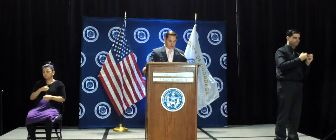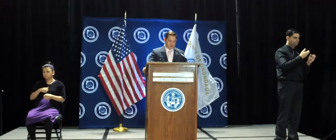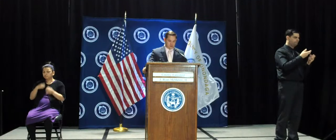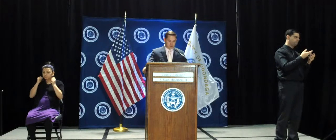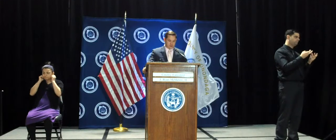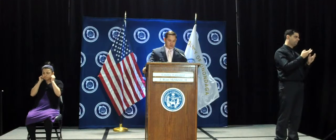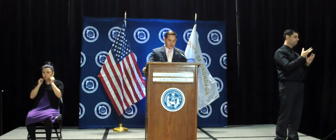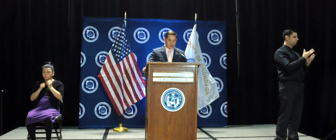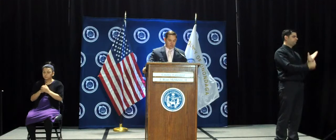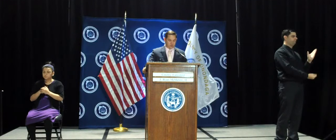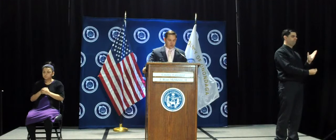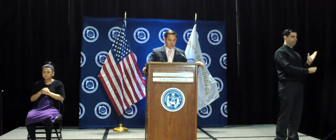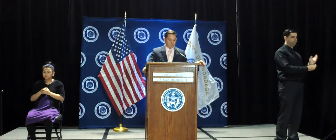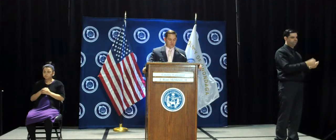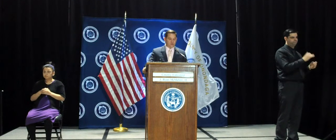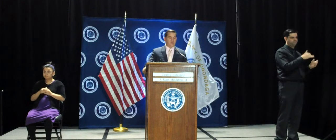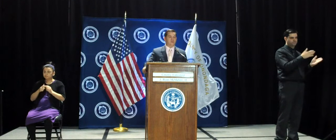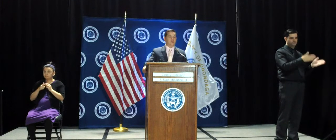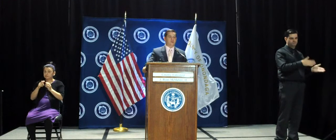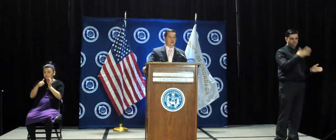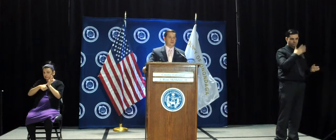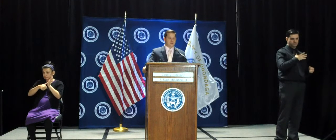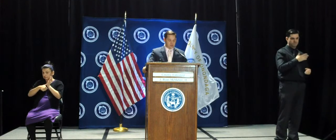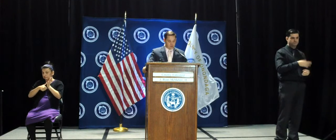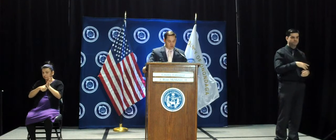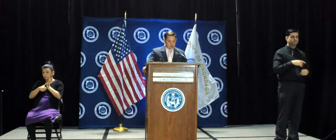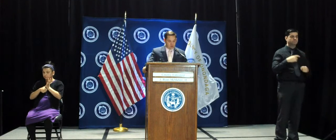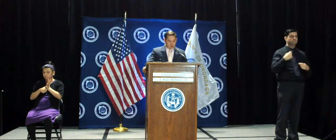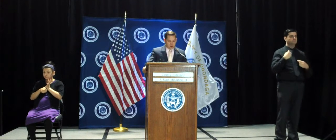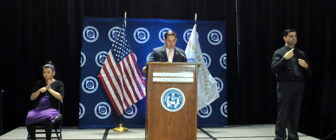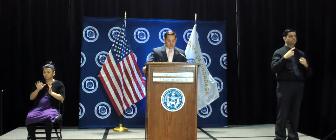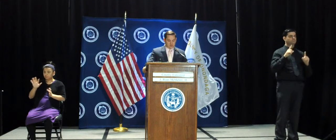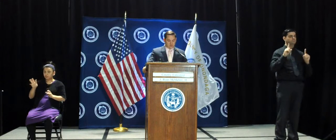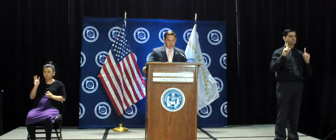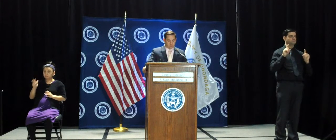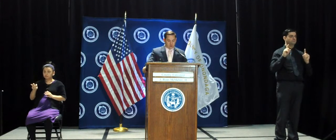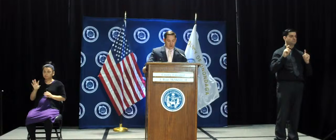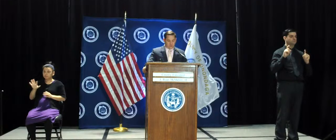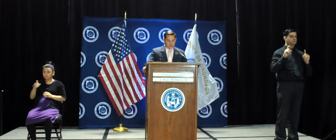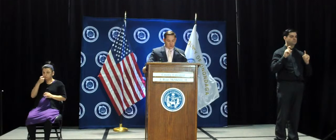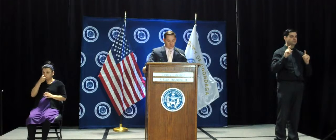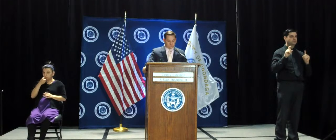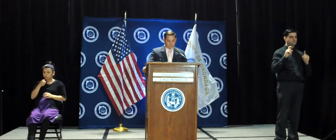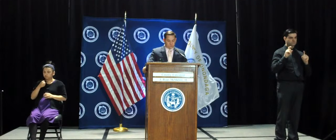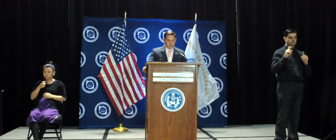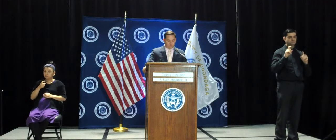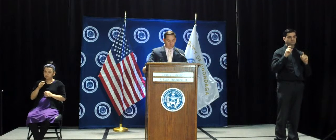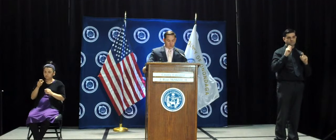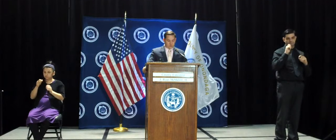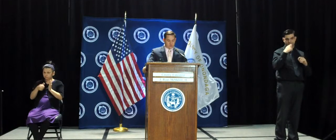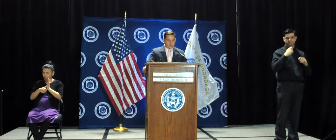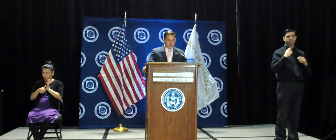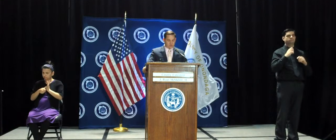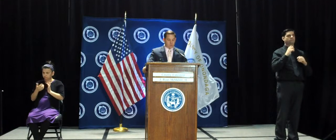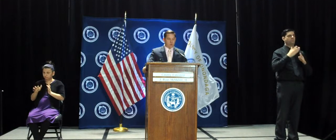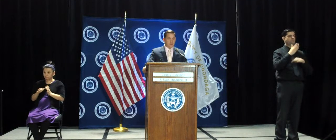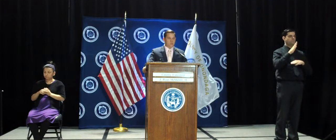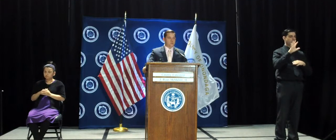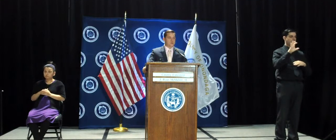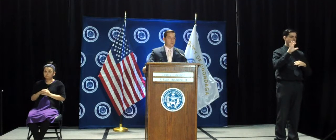Testing-wise, decent testing day. We had over 5,500 tests. 7-day rolling average is